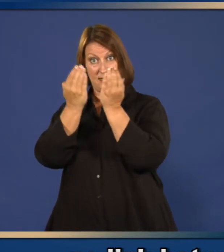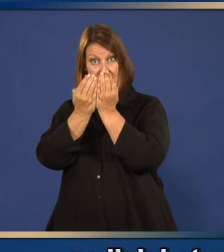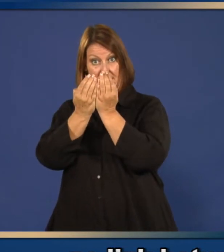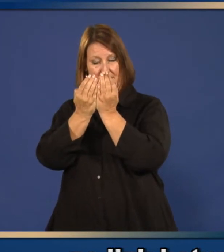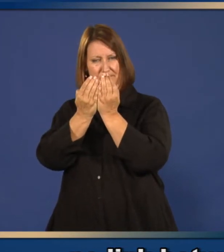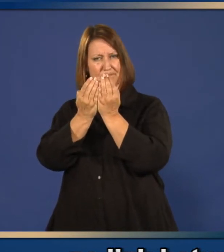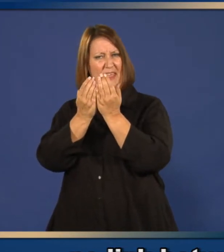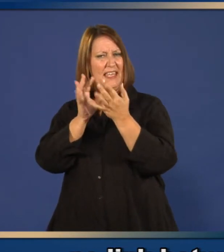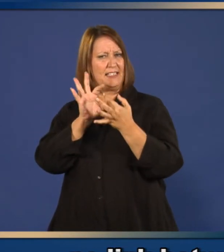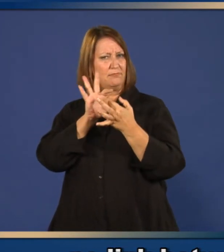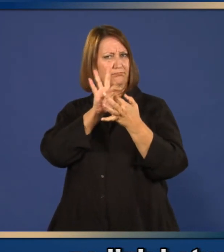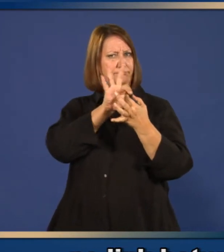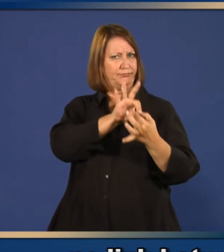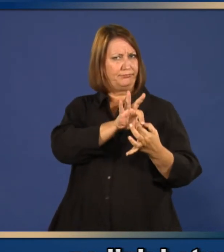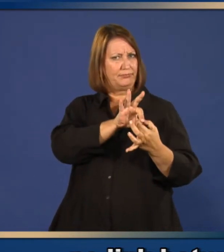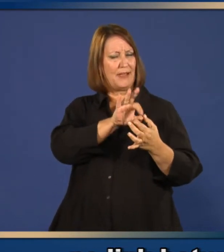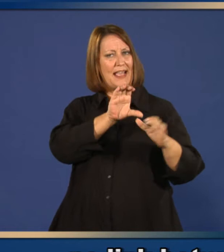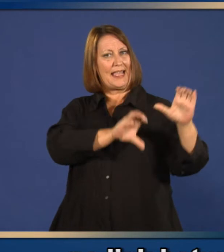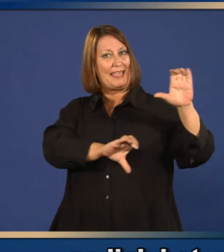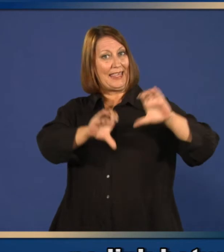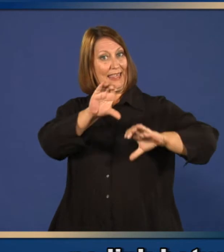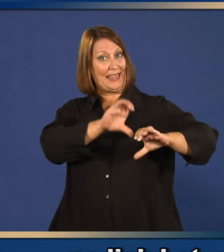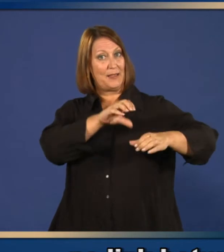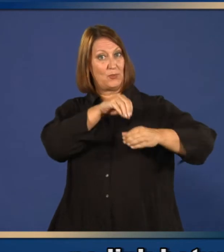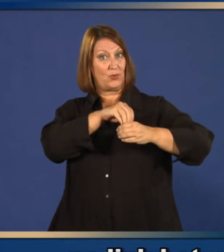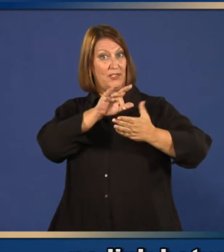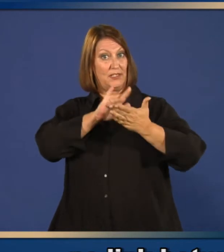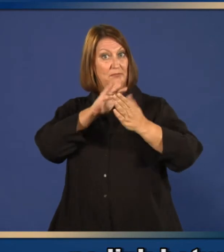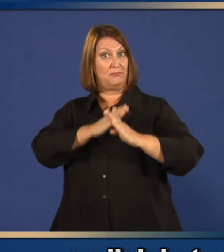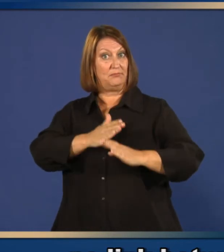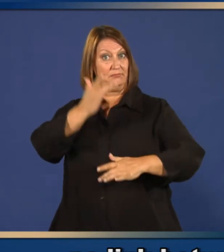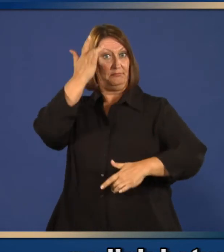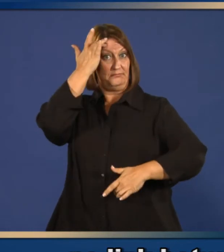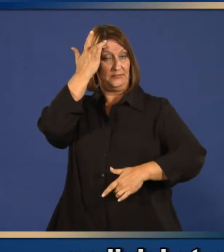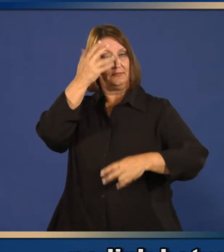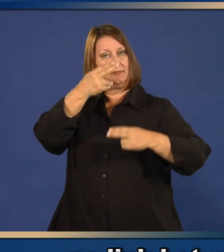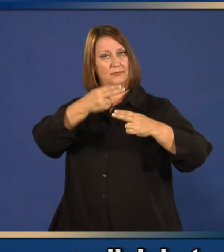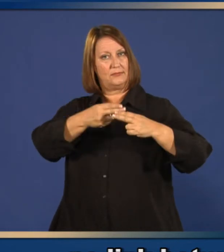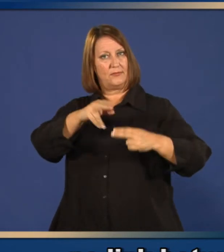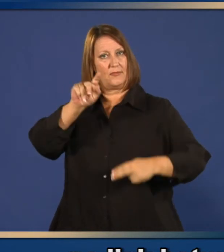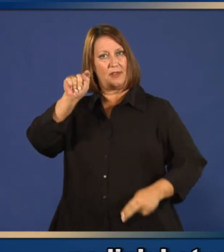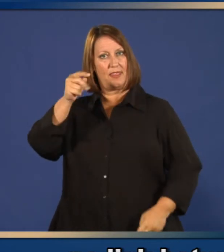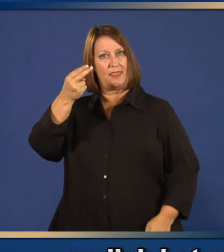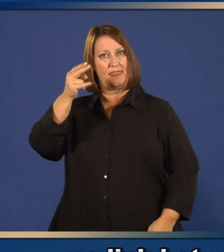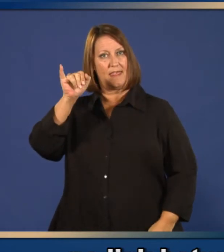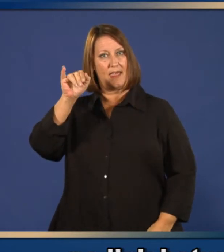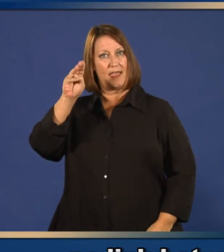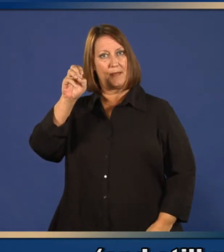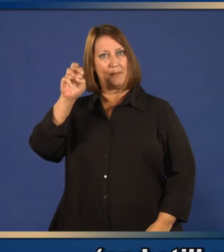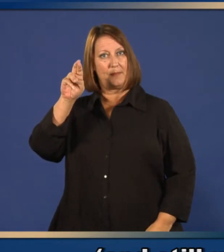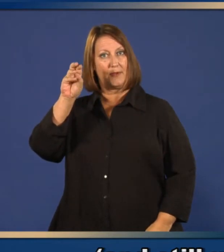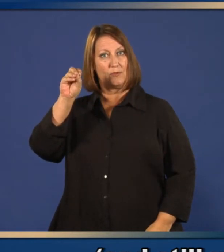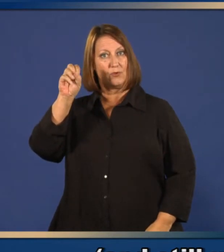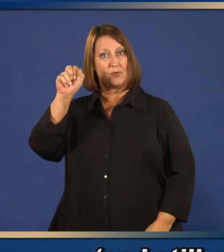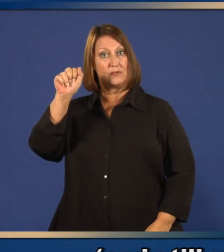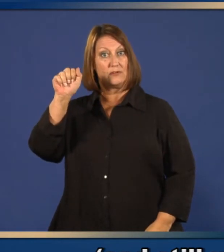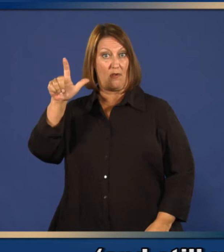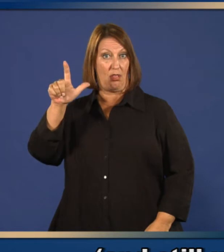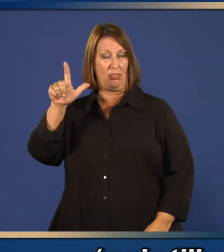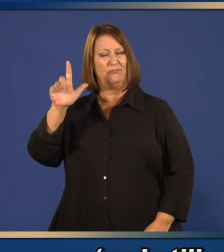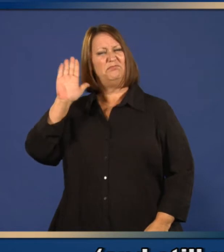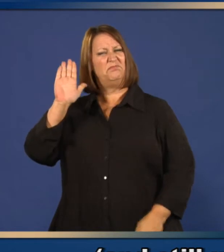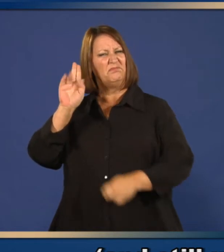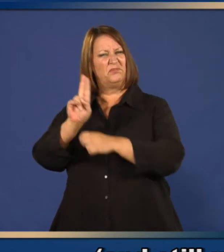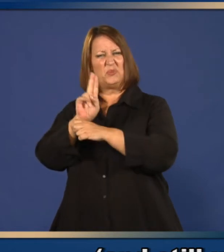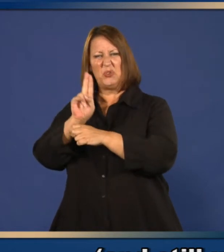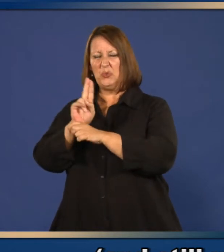thimerosal, a mercury-based preservative once used in several vaccines and still used in